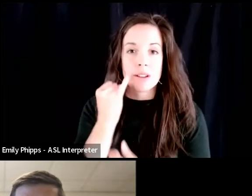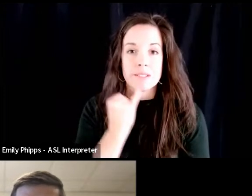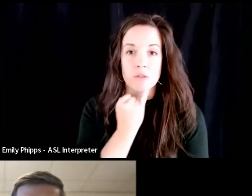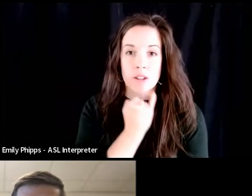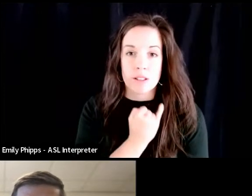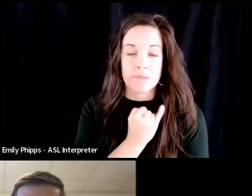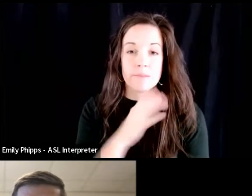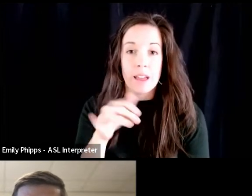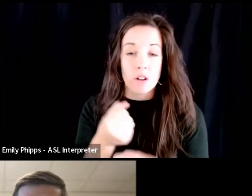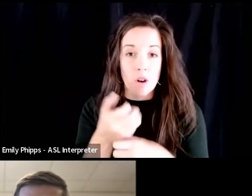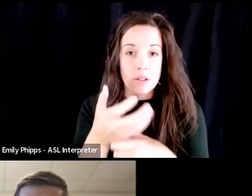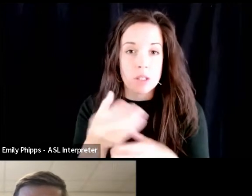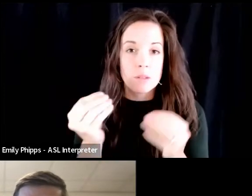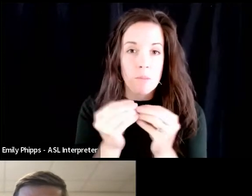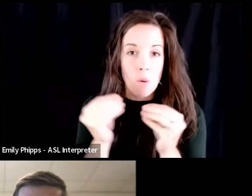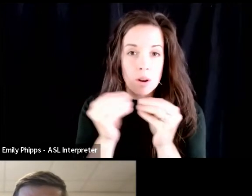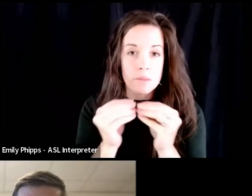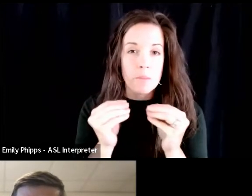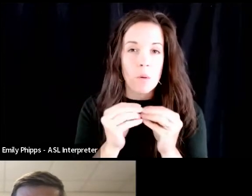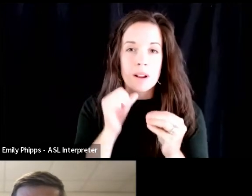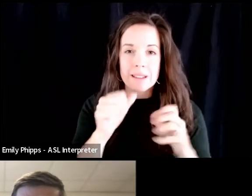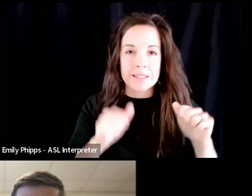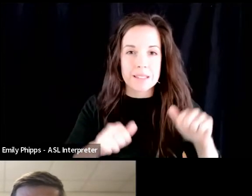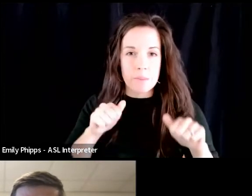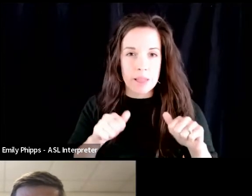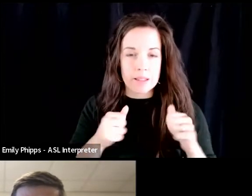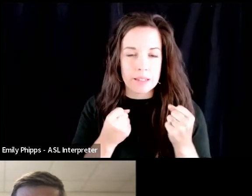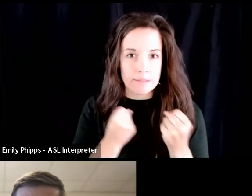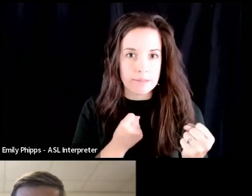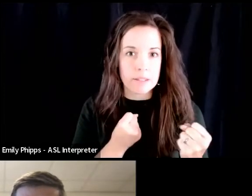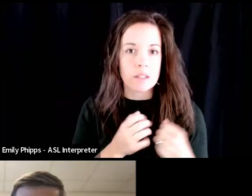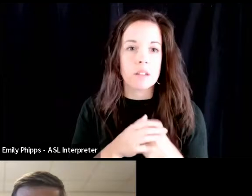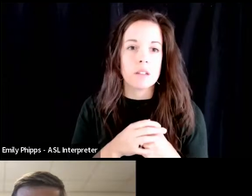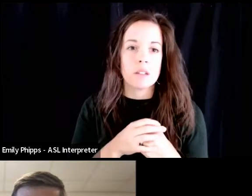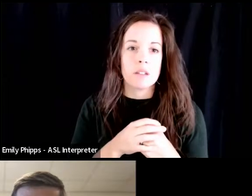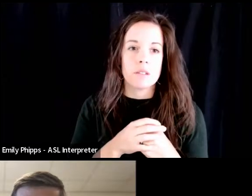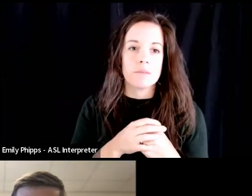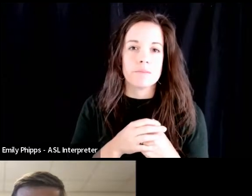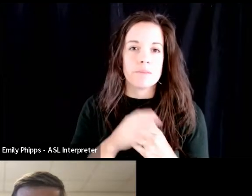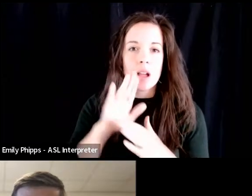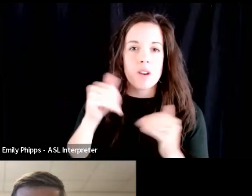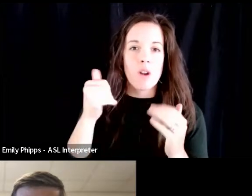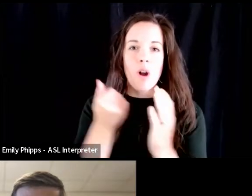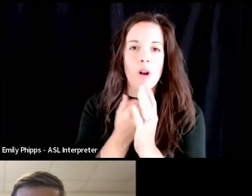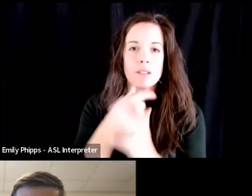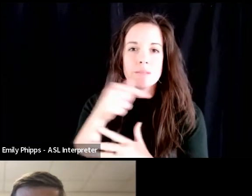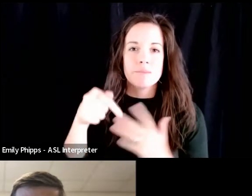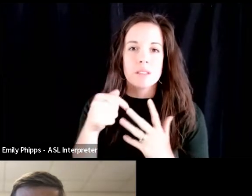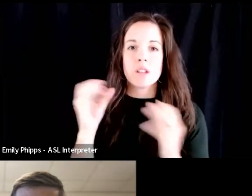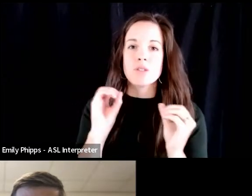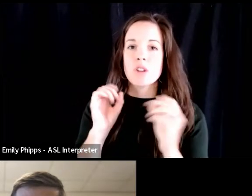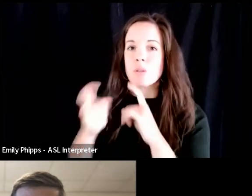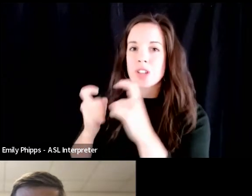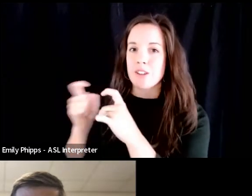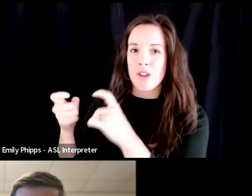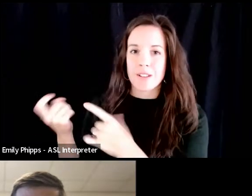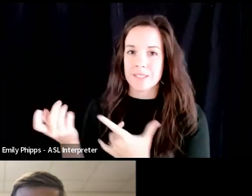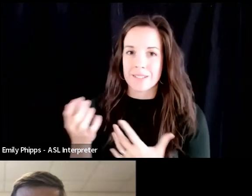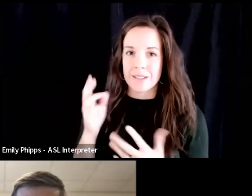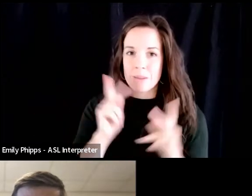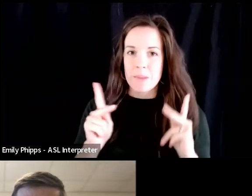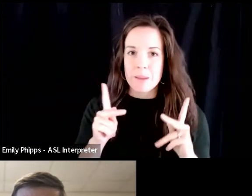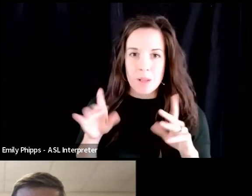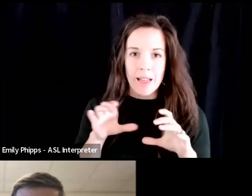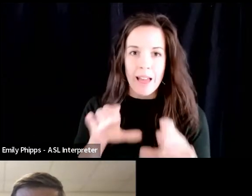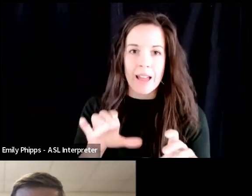leads to more and more instability. You know, there's no, on all sides here, there's no generosity. People act in quite a